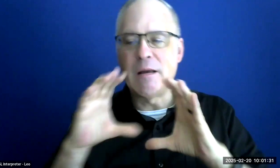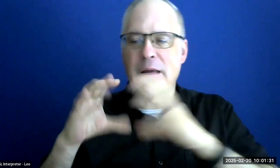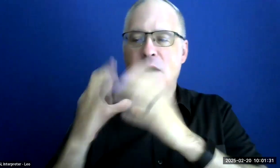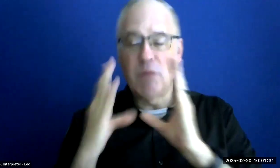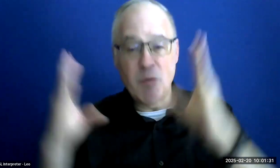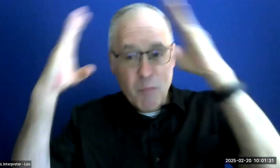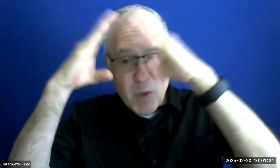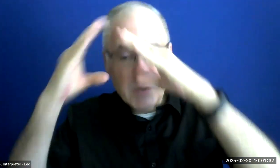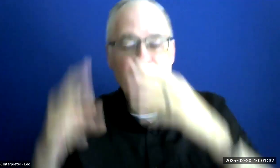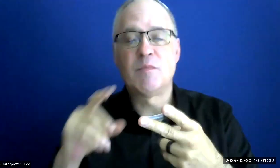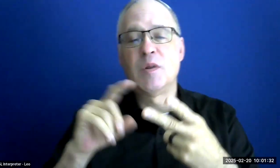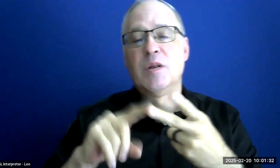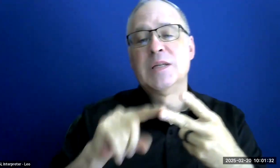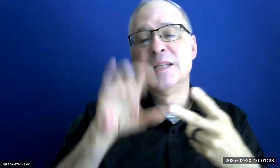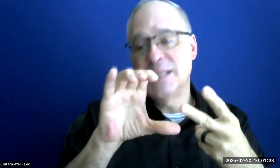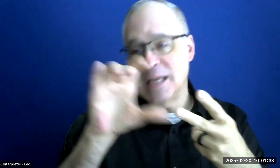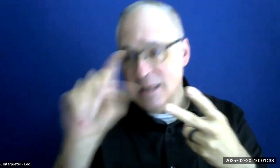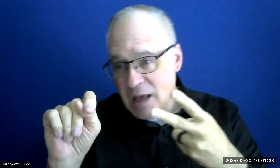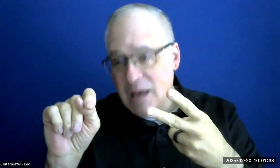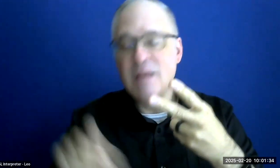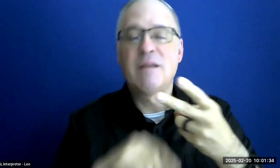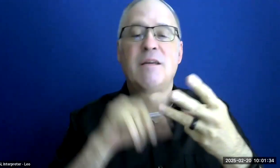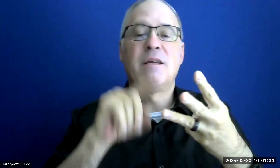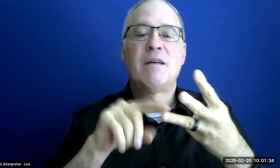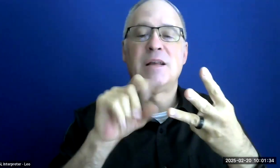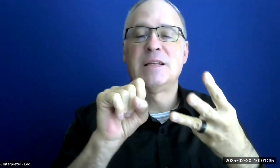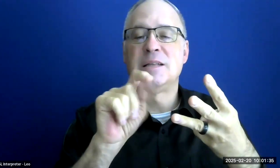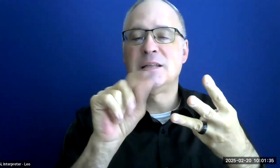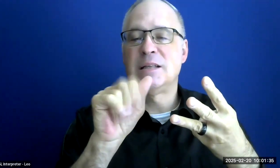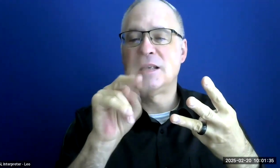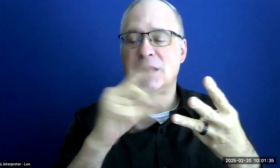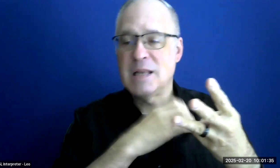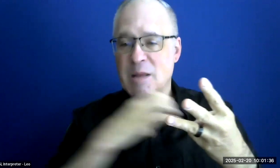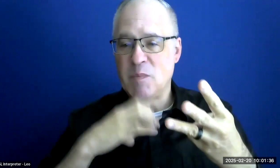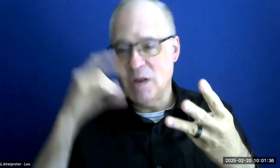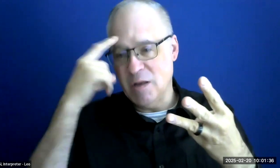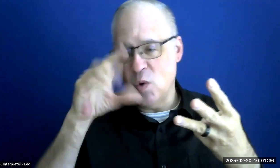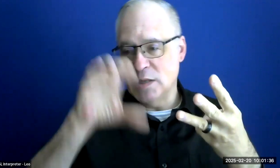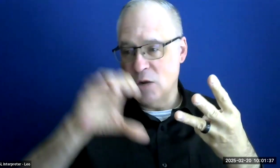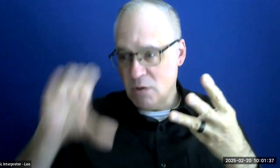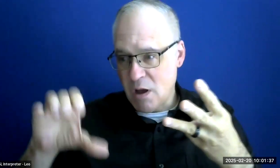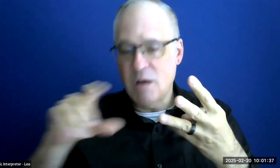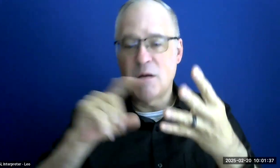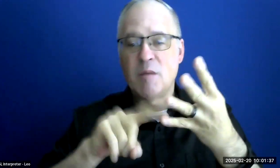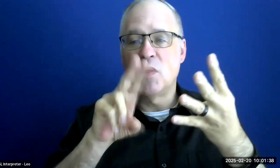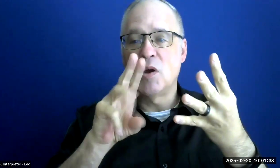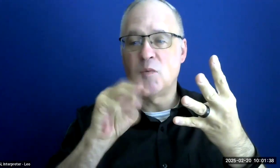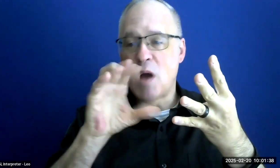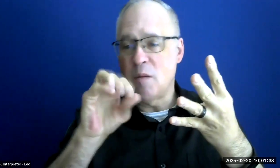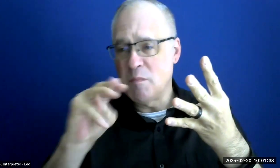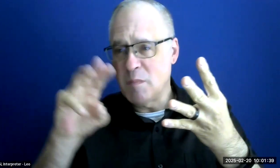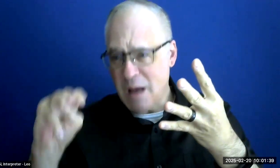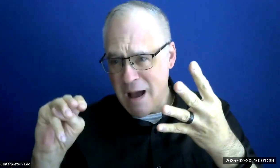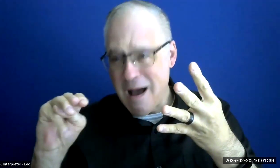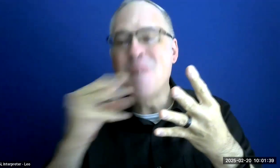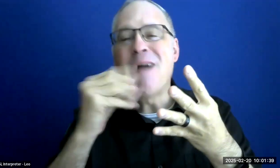Bishops, the Connectional Table, the Standing Committee on Central Conferences, UMCom, and some